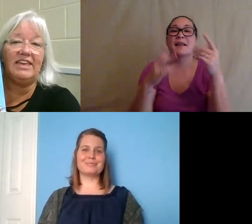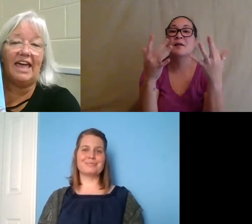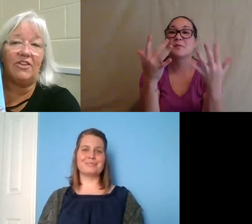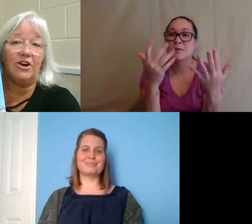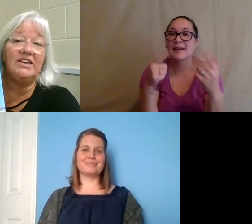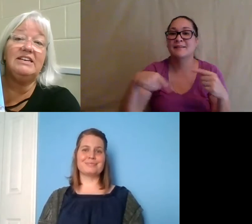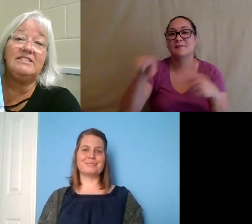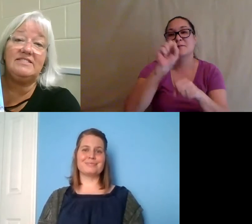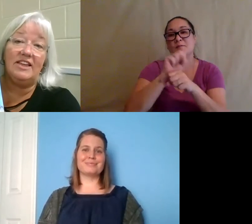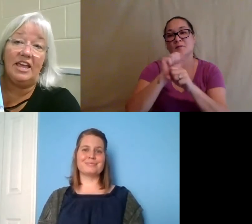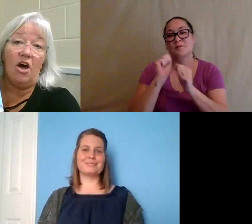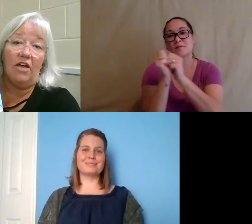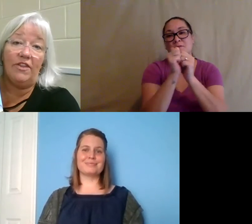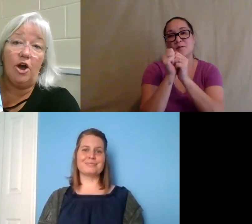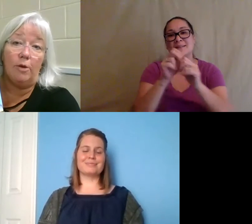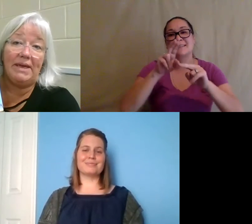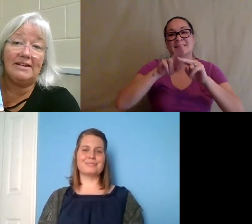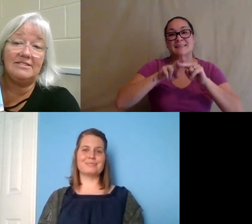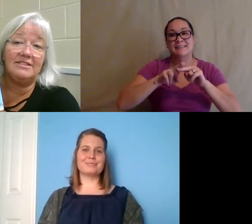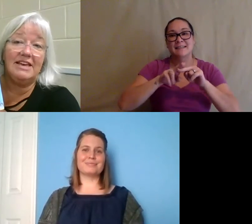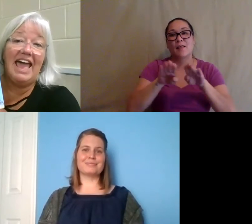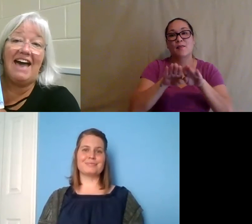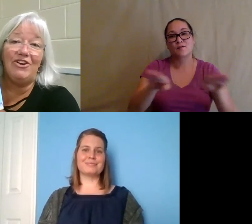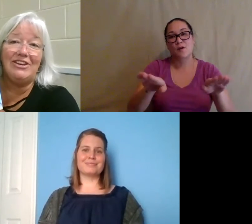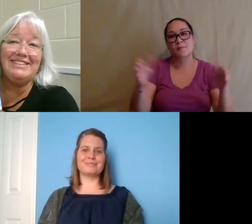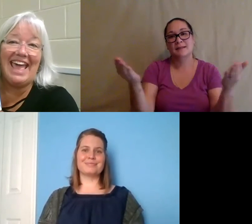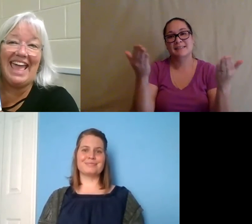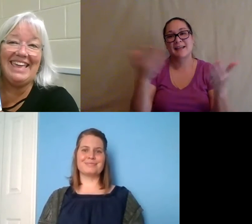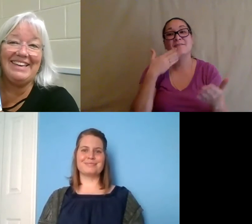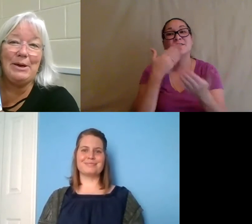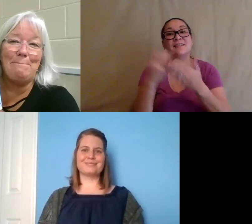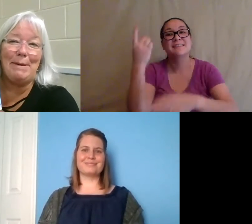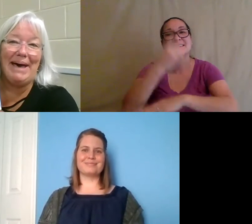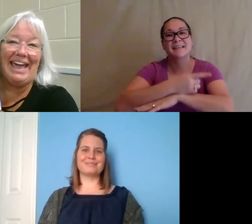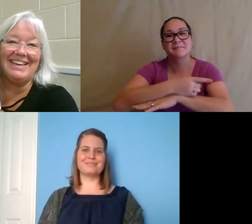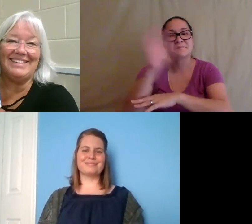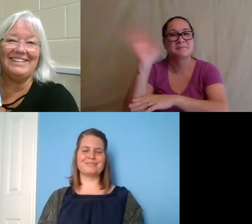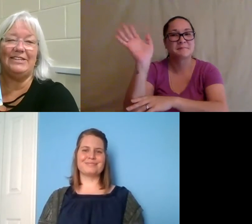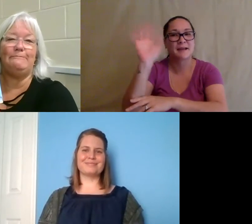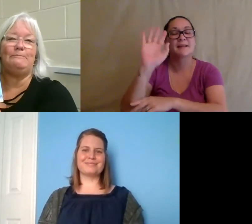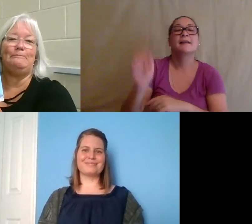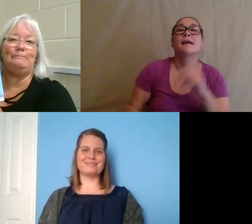all together sitting on the carpet. Have a good day. Bye-bye.